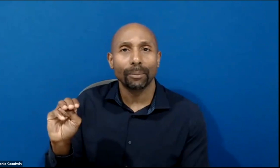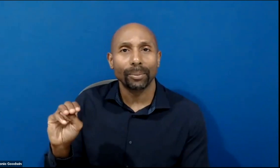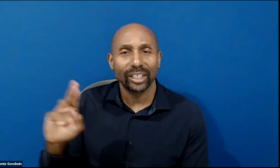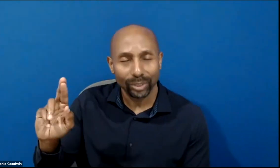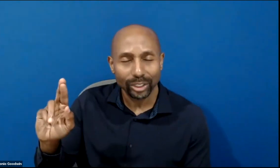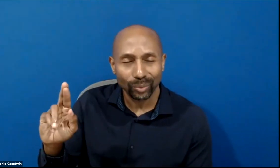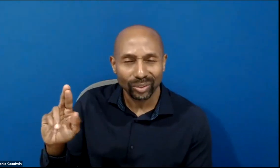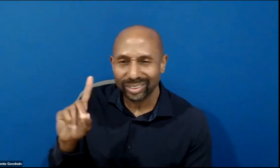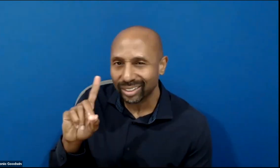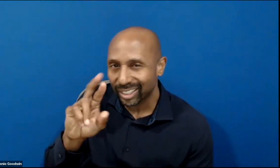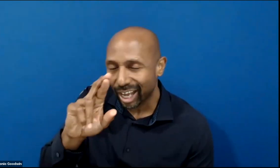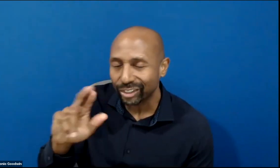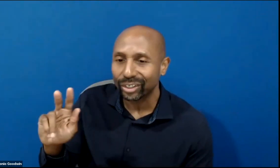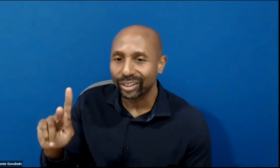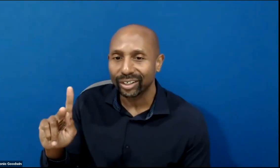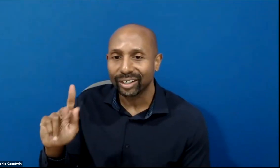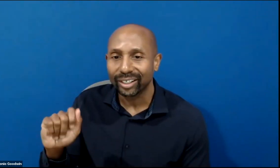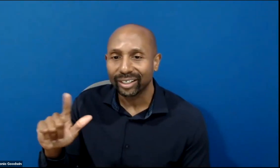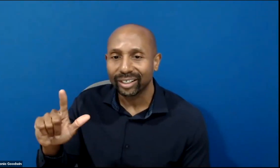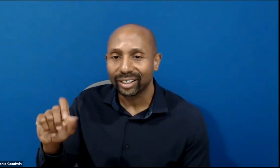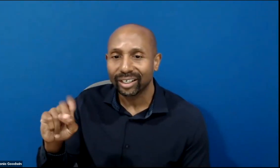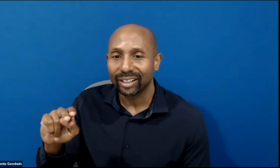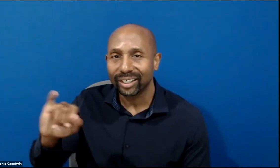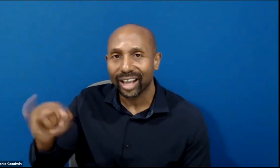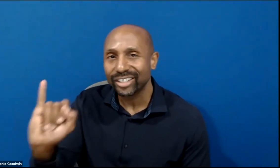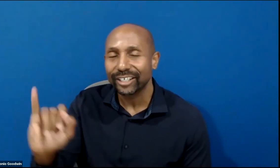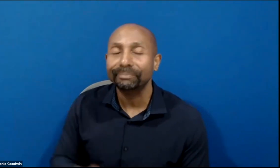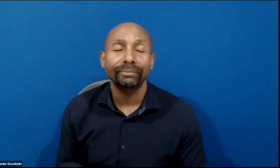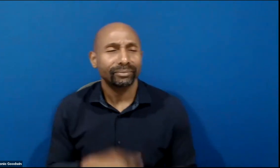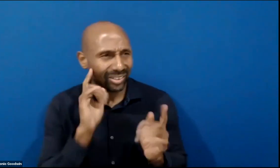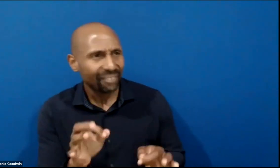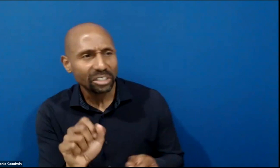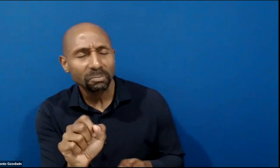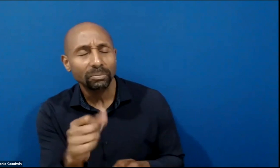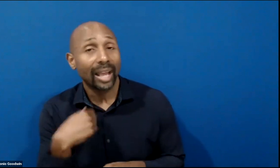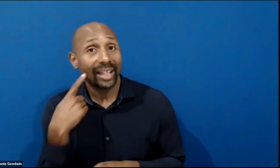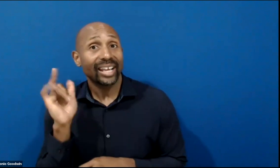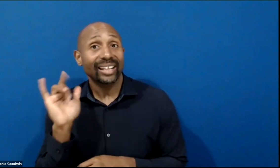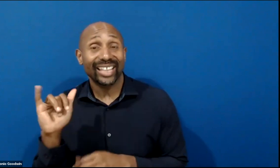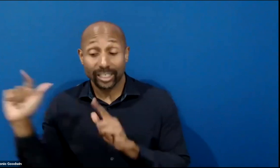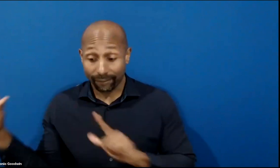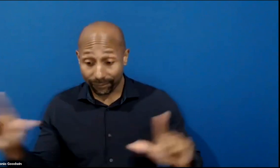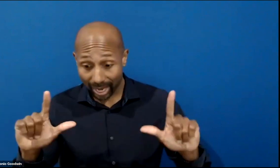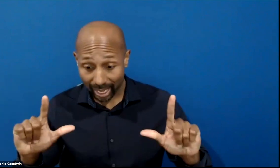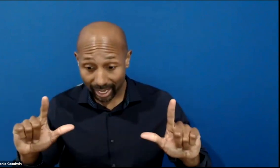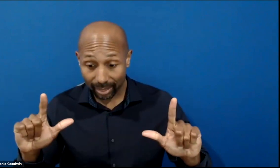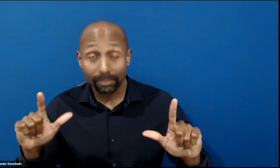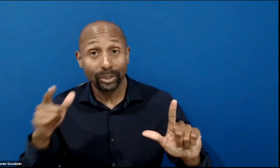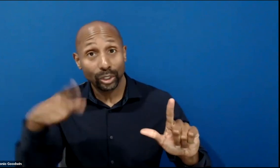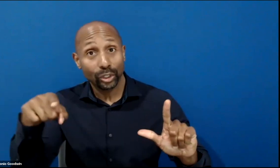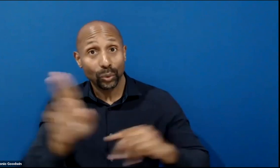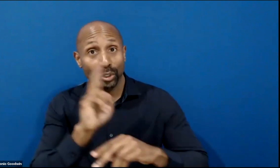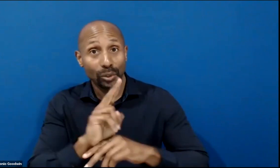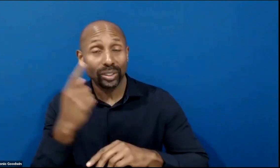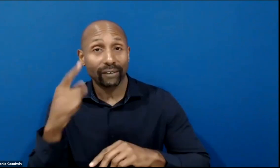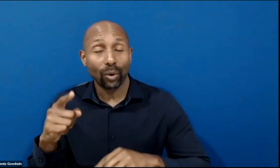Absolutely, absolutely. I think that this frame of ritual is such an important one for us right now, and for